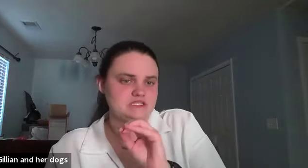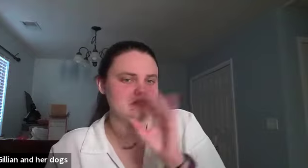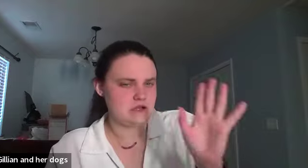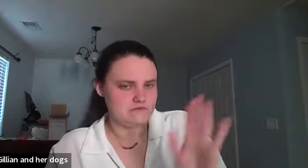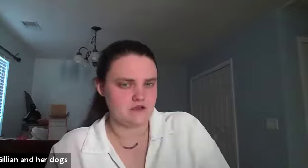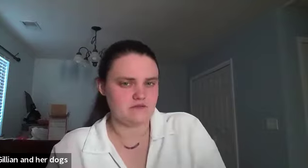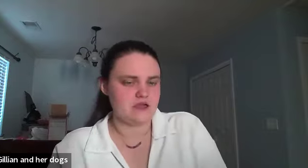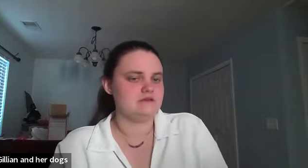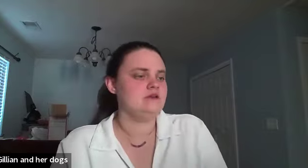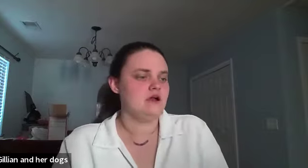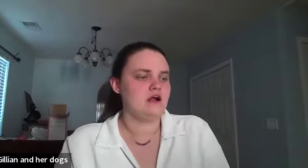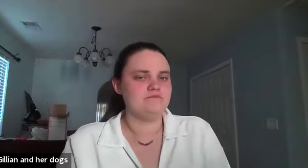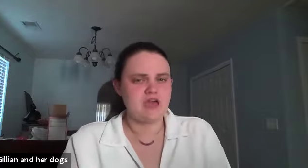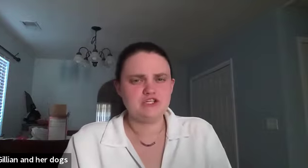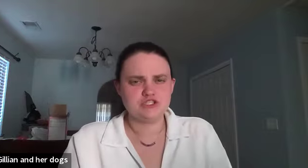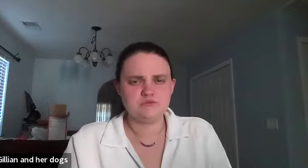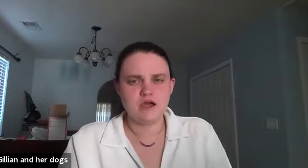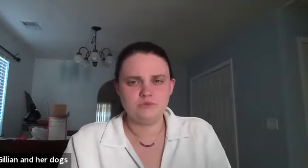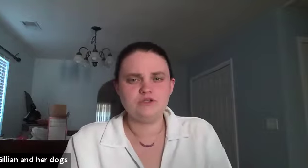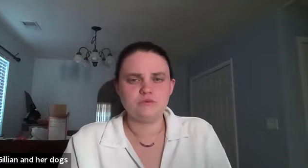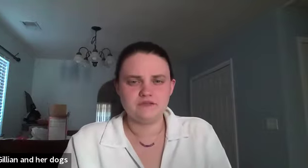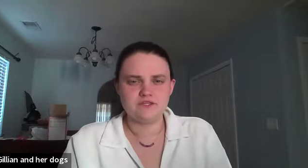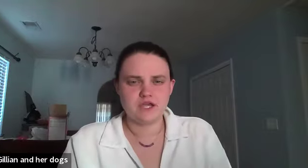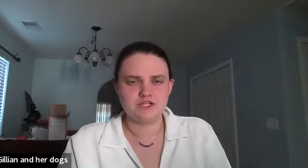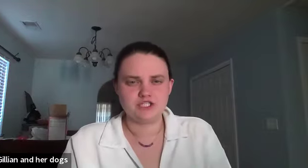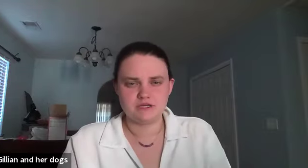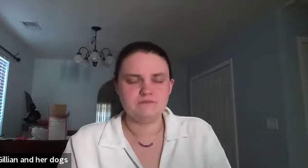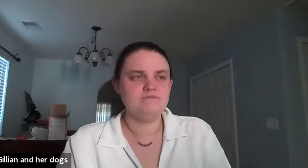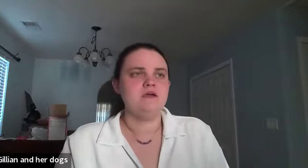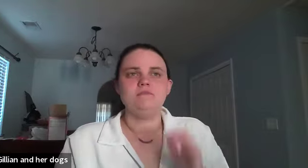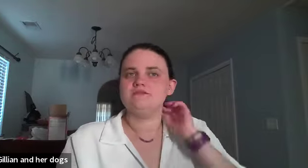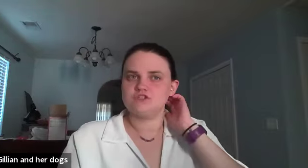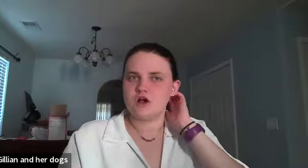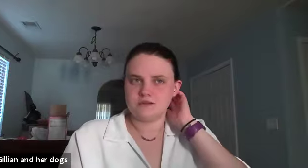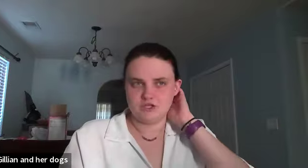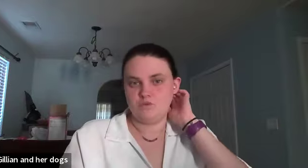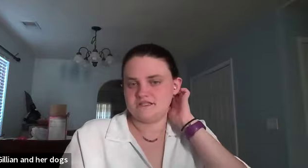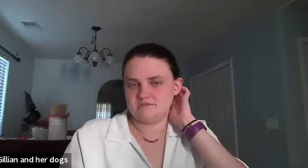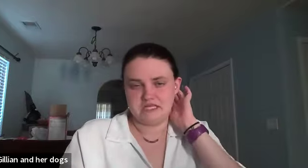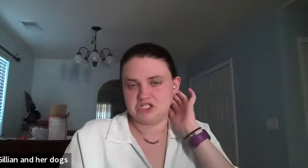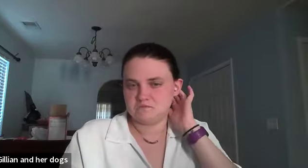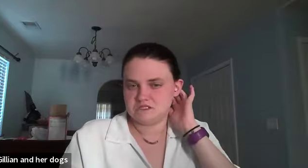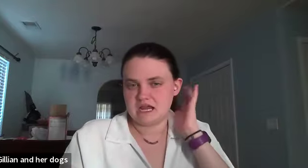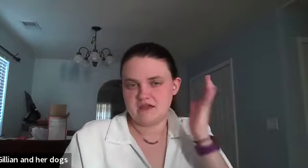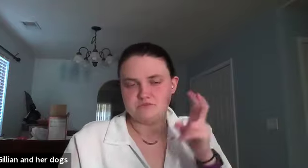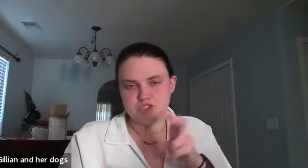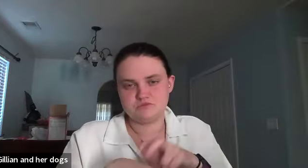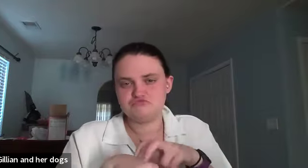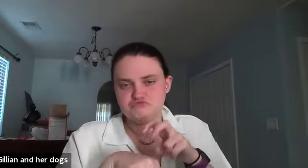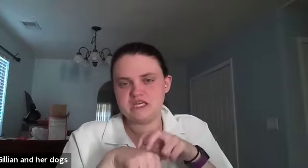just to clarify on that. That usually will help you with kind of showing. But if you're talking about you want some like chips, can I have some chips?